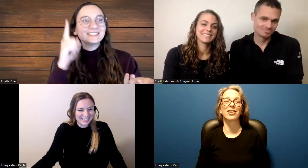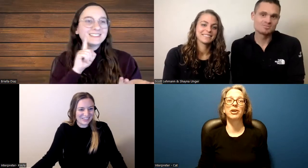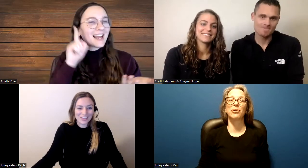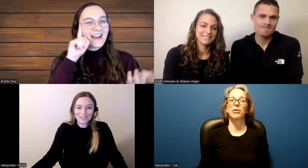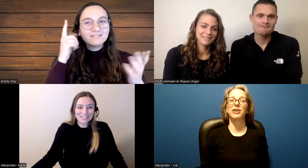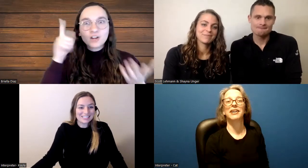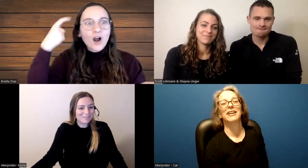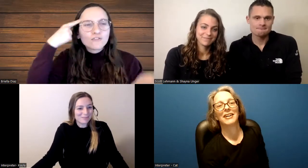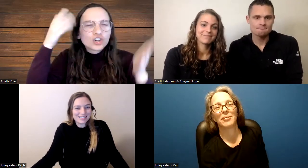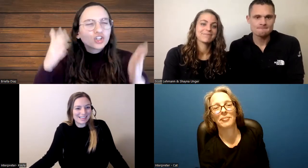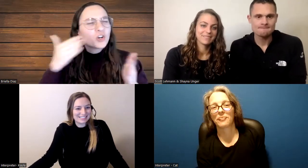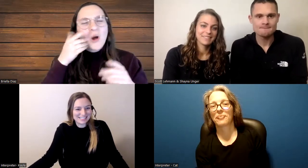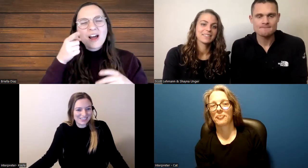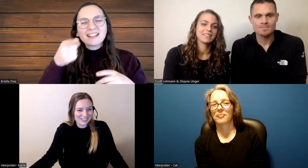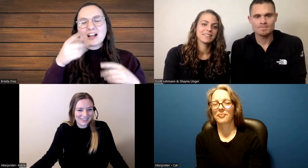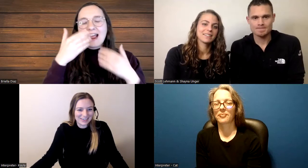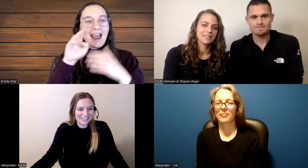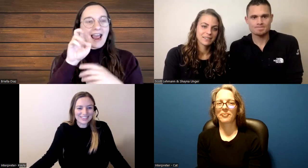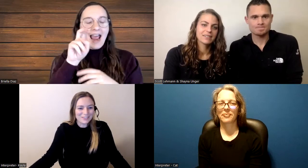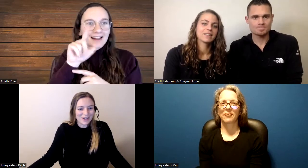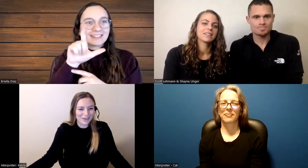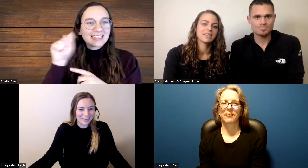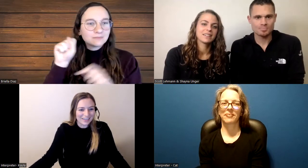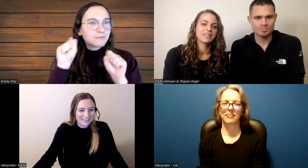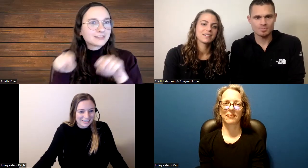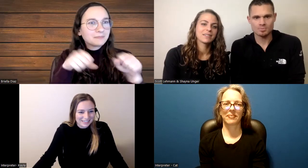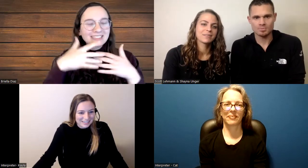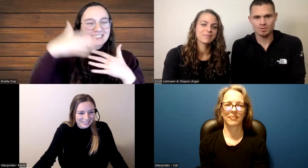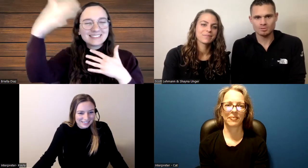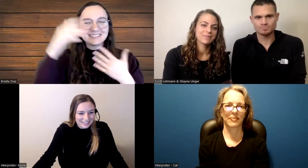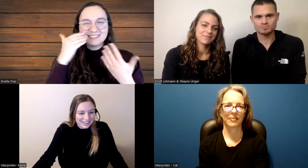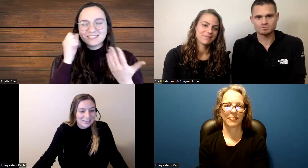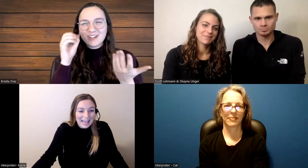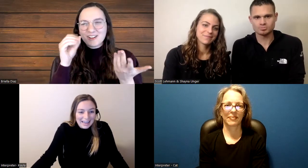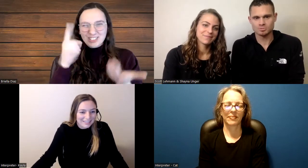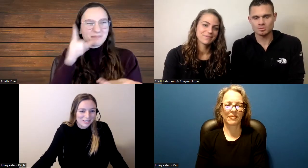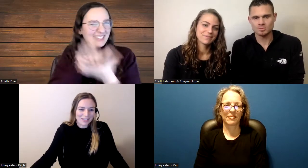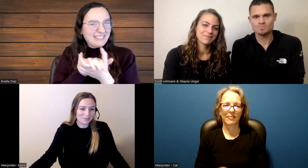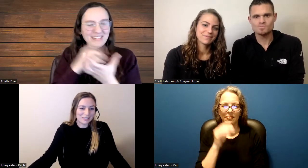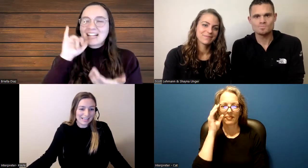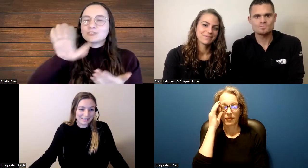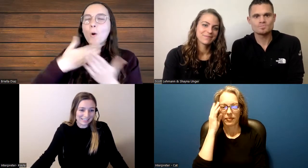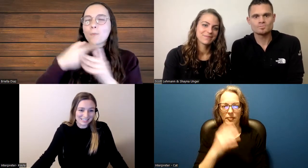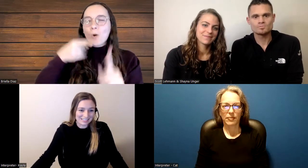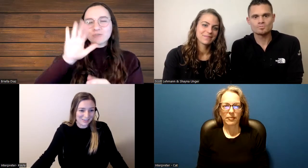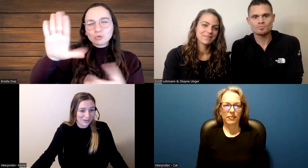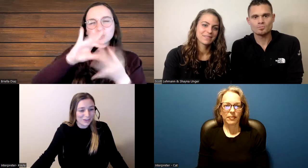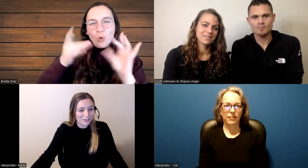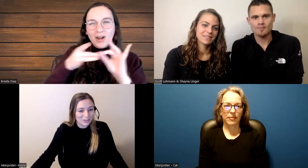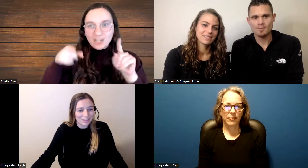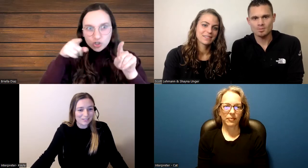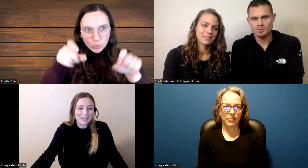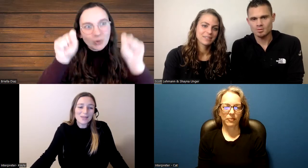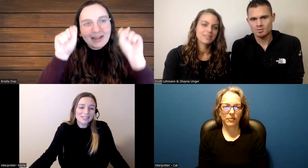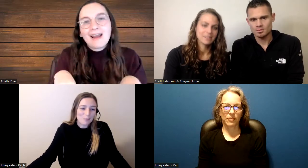crossed. That would be cool. Or the first deaf president, or you never know. I mean, anything is possible. It's endless, you know, as long